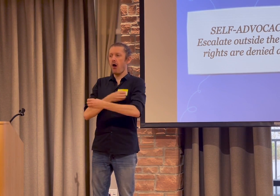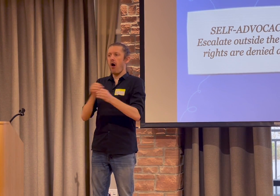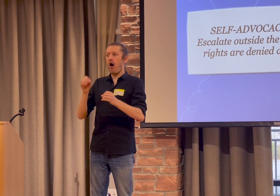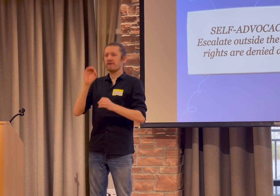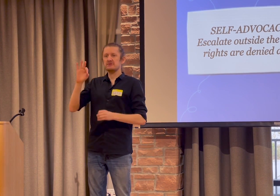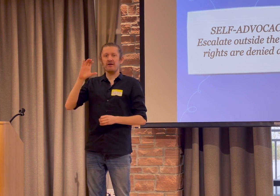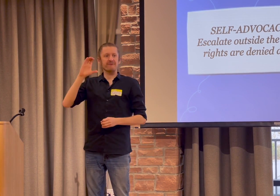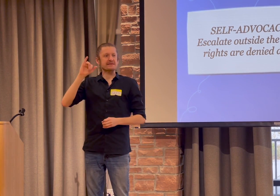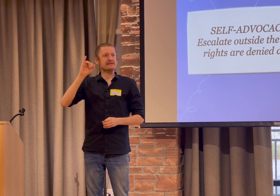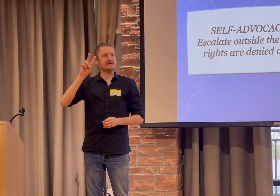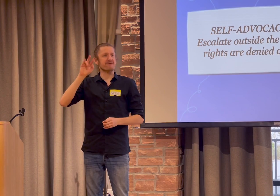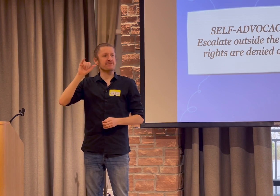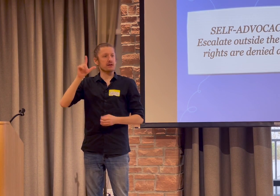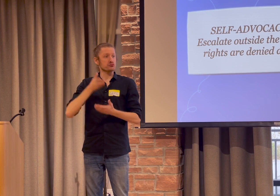The first and most important one,